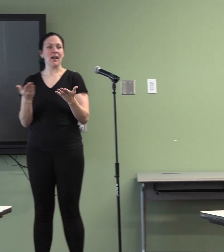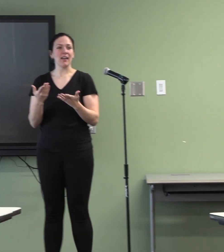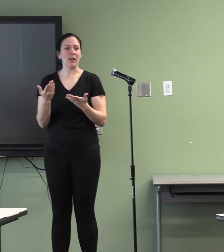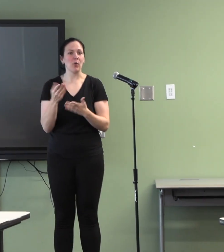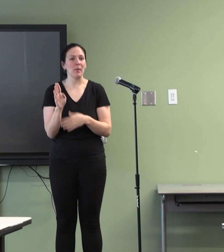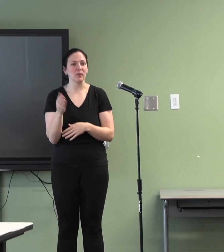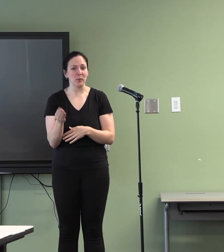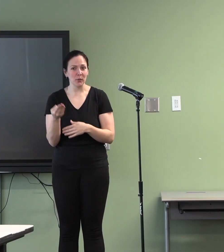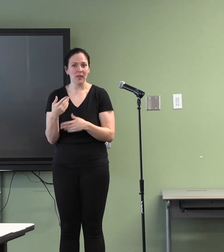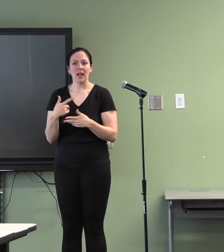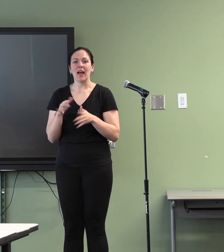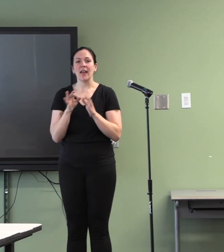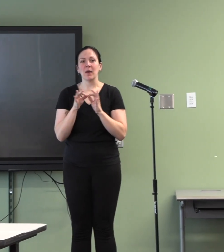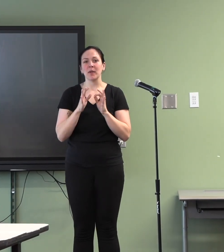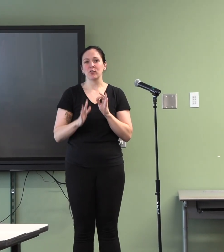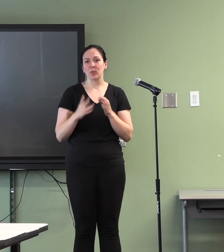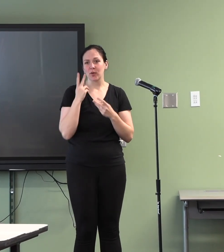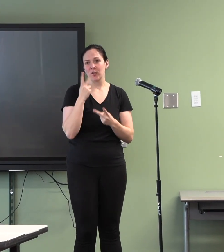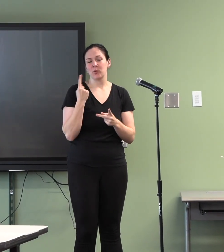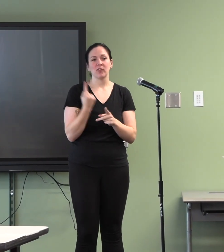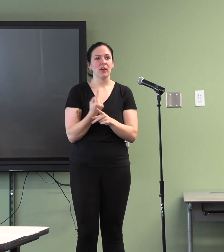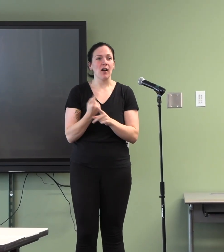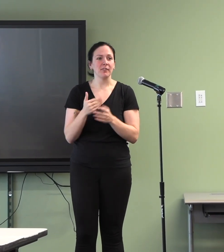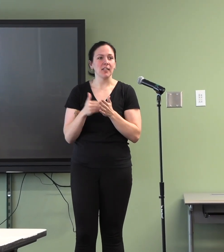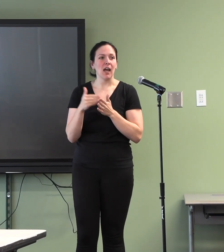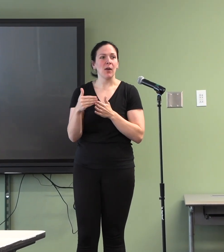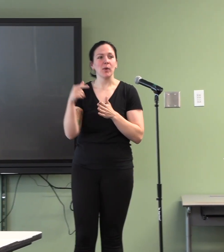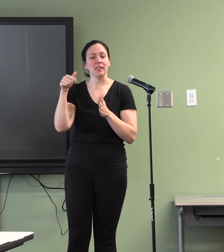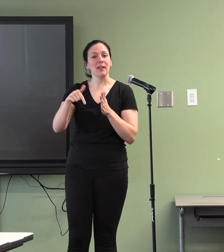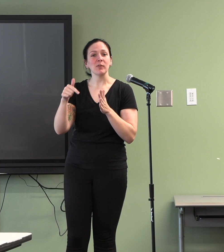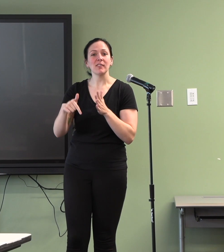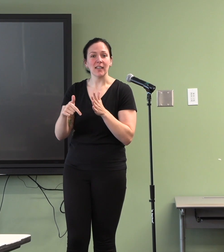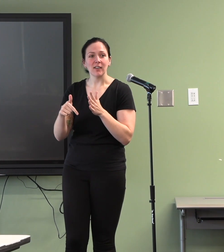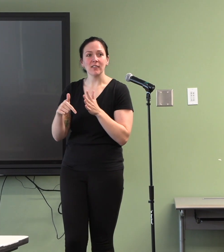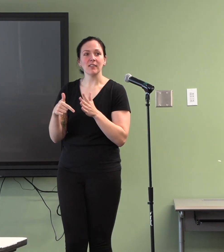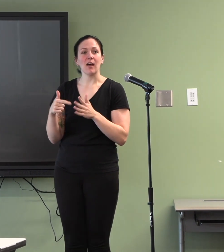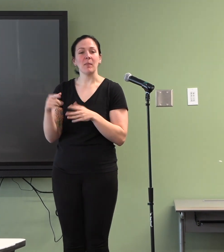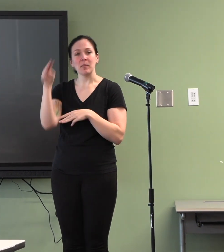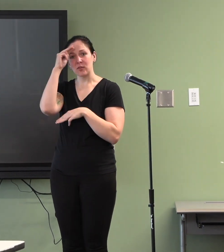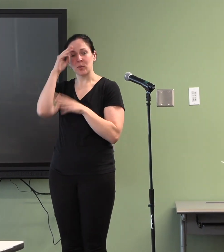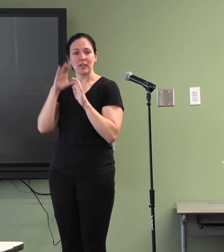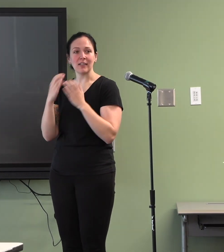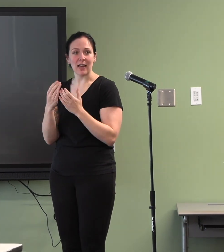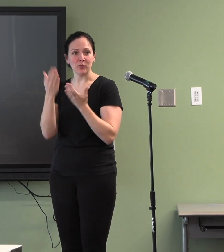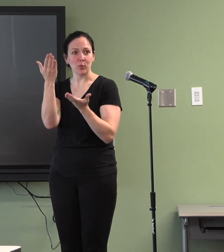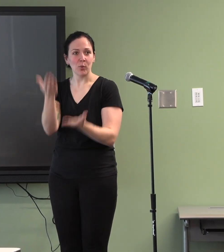I go by Miss Blue. I am an interpreter that you will see often. I work downstairs in Miss Murray's classroom